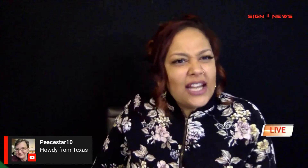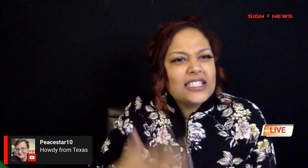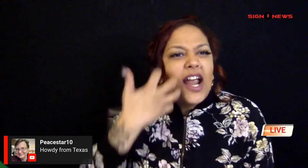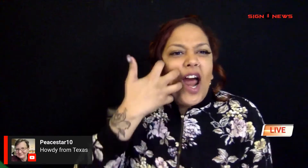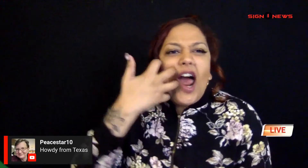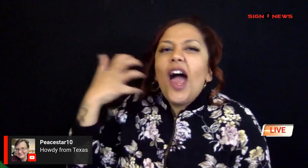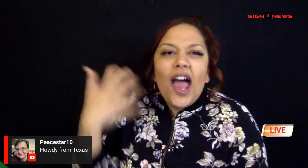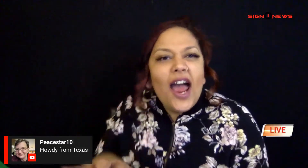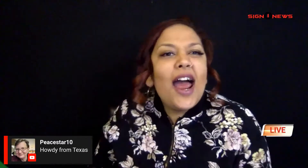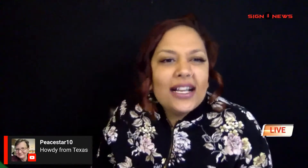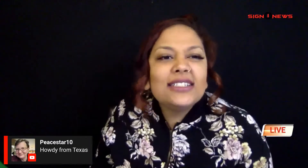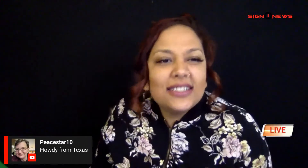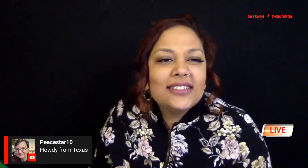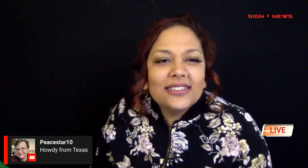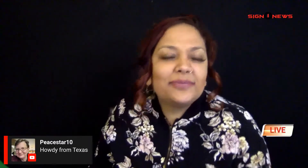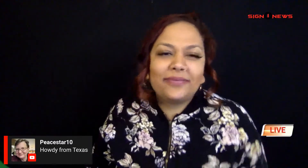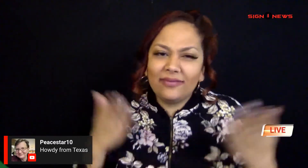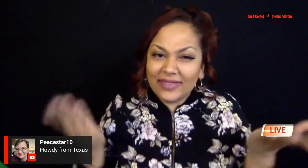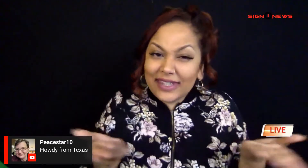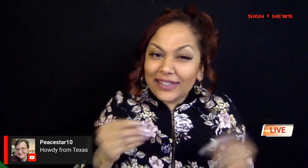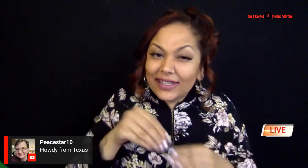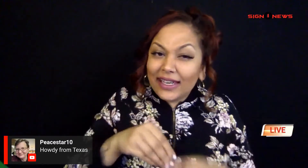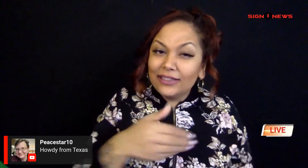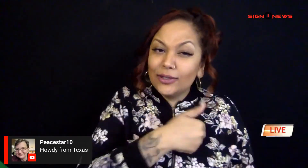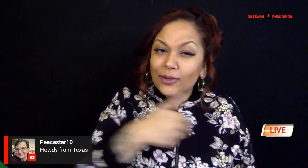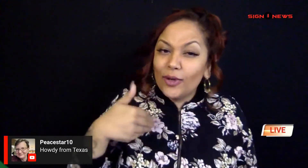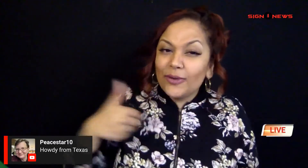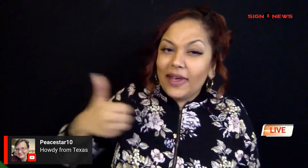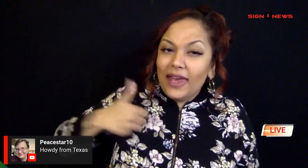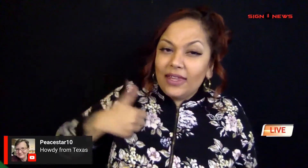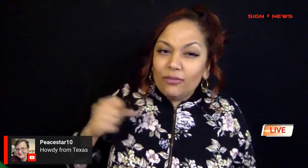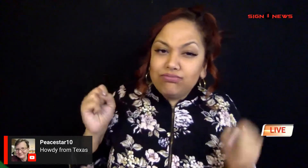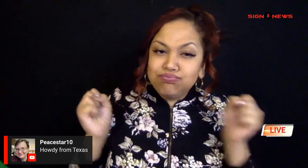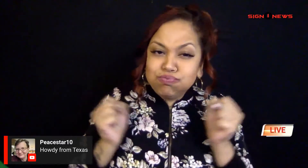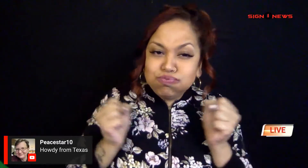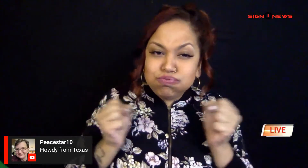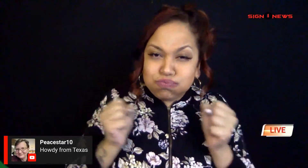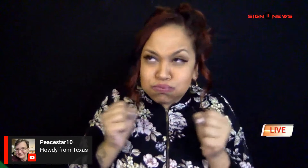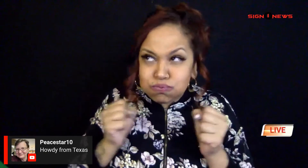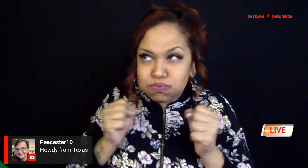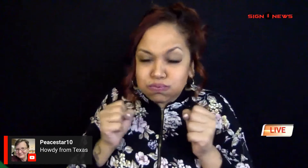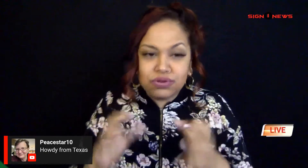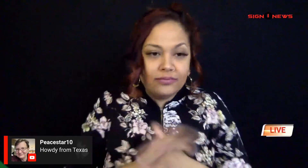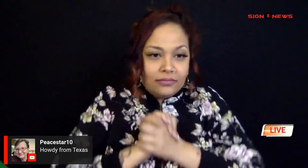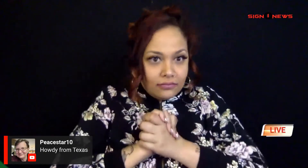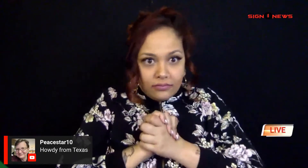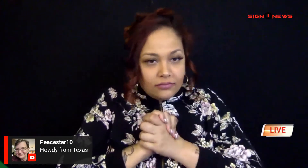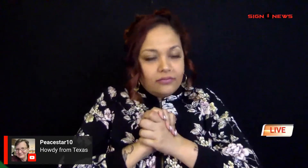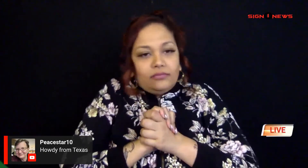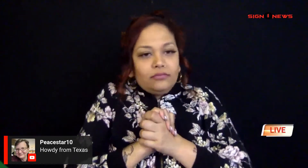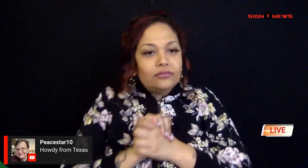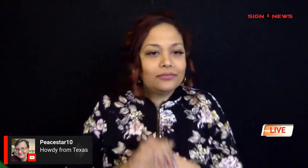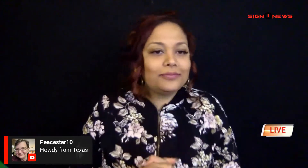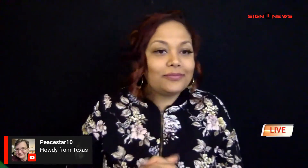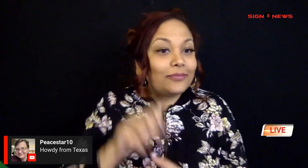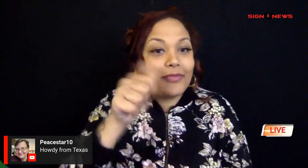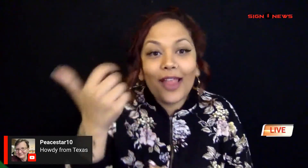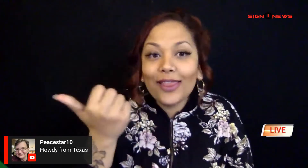a shout out. Oh, it's hot there in Texas. Here in Toronto, Canada, it's